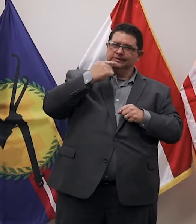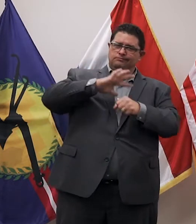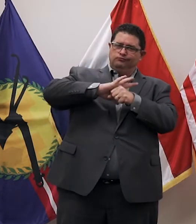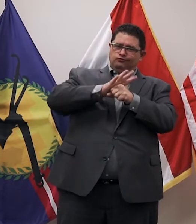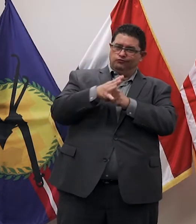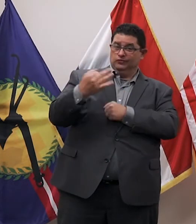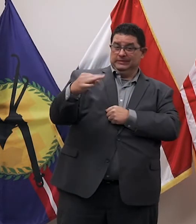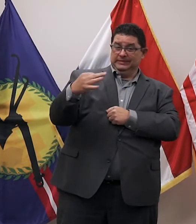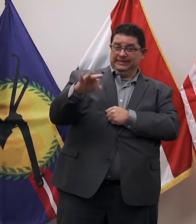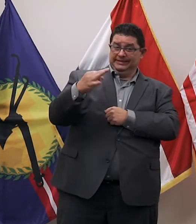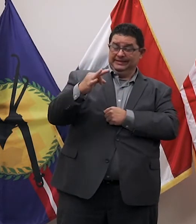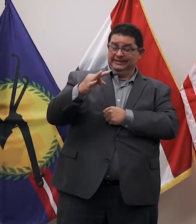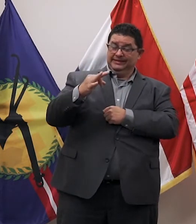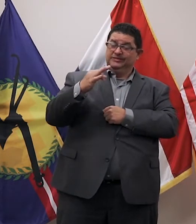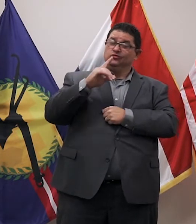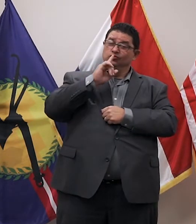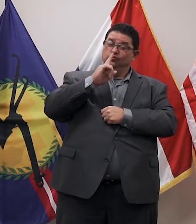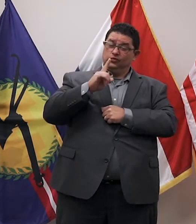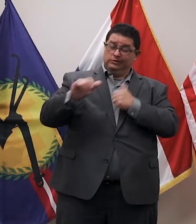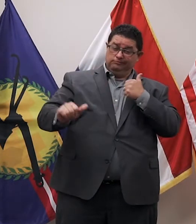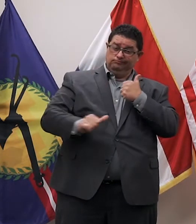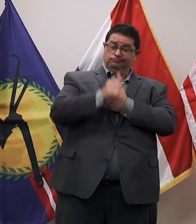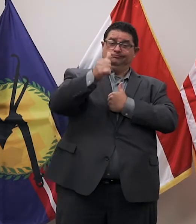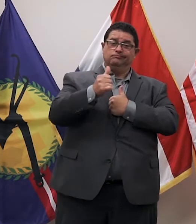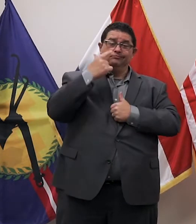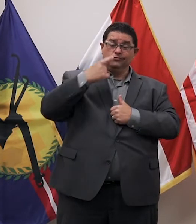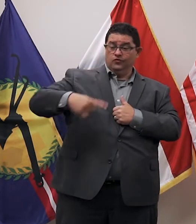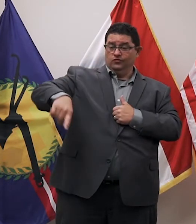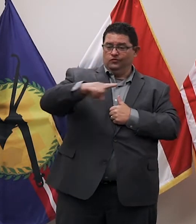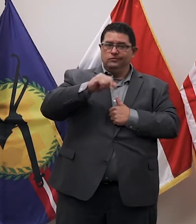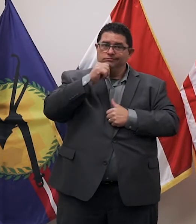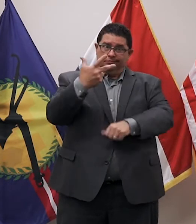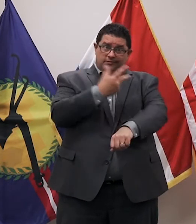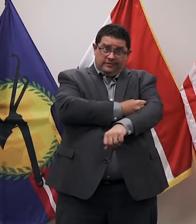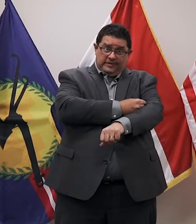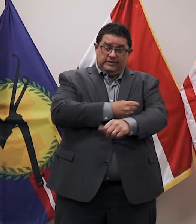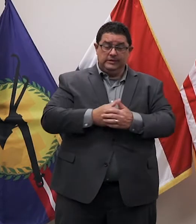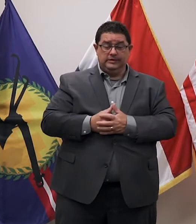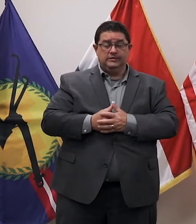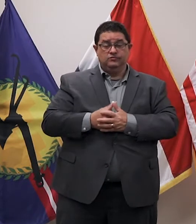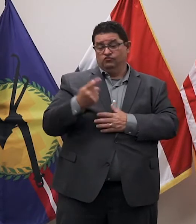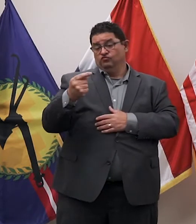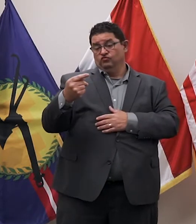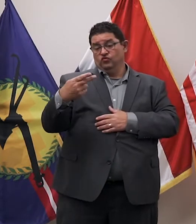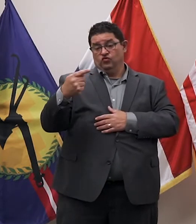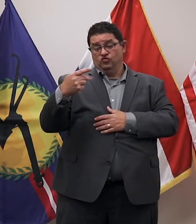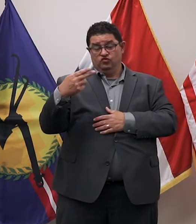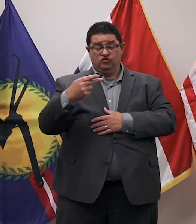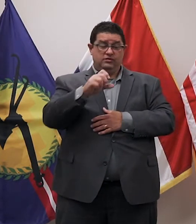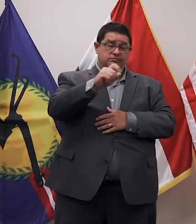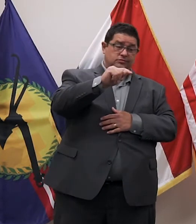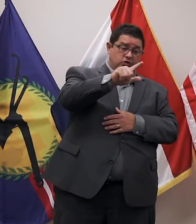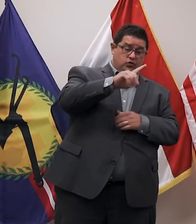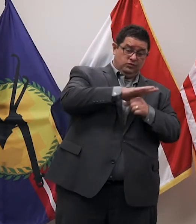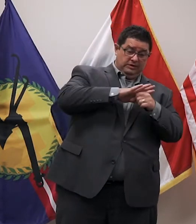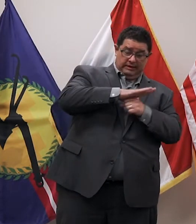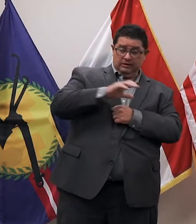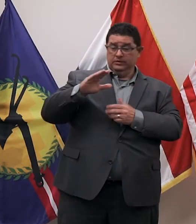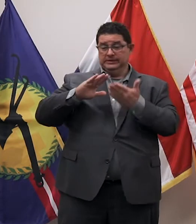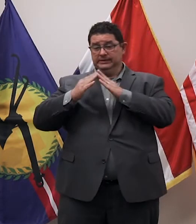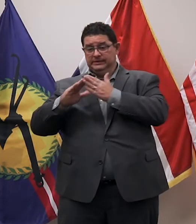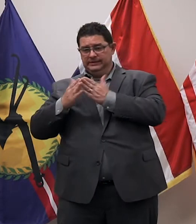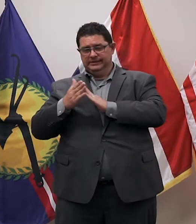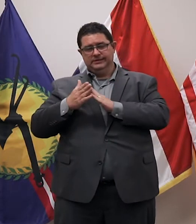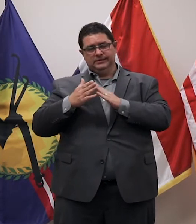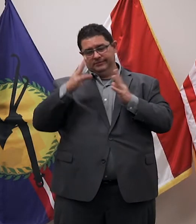to those who are unvaccinated. On Thursday, St. Louis City and St. Louis County issued a joint public health advisory on